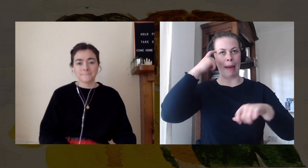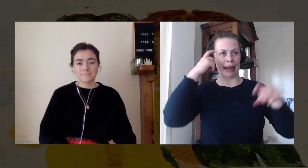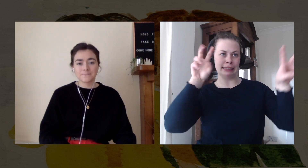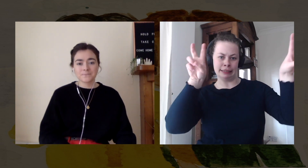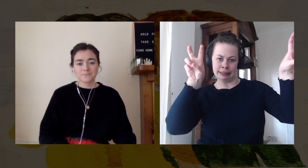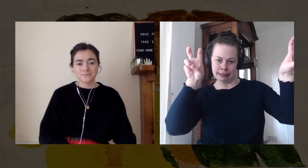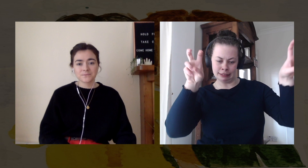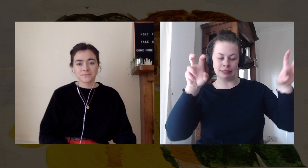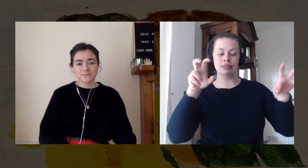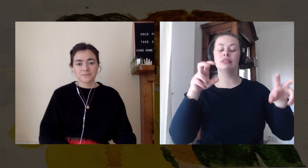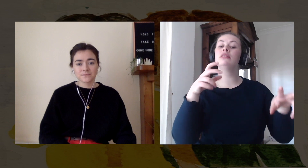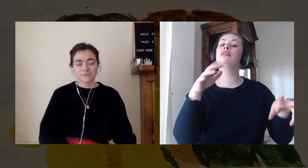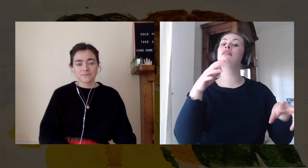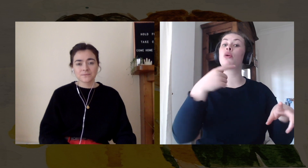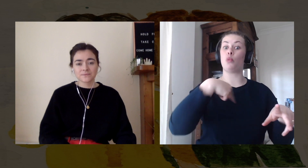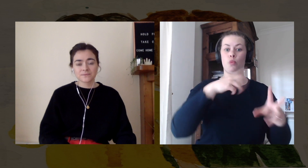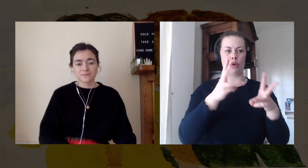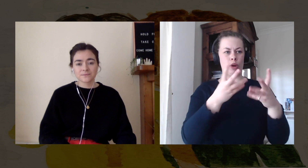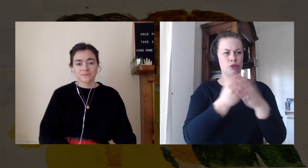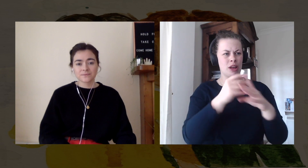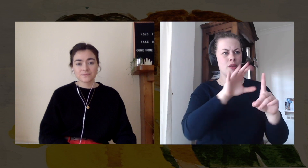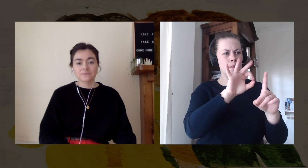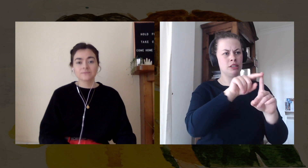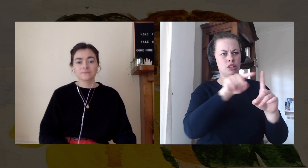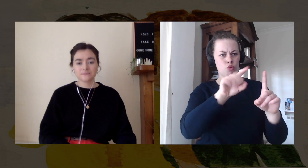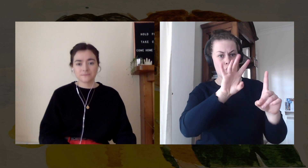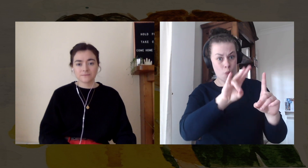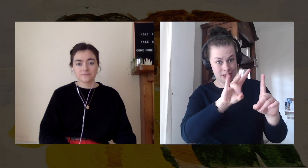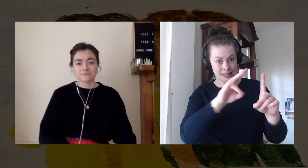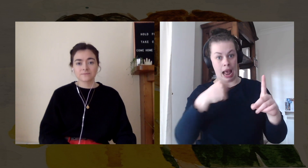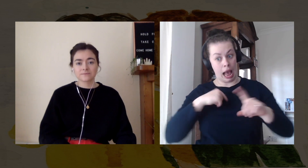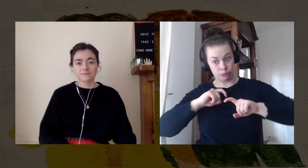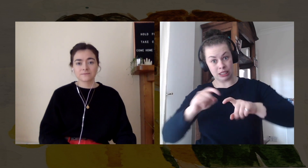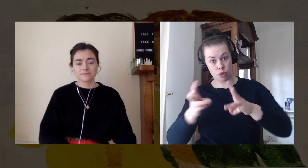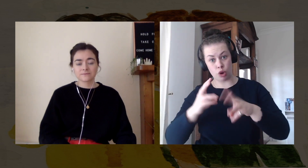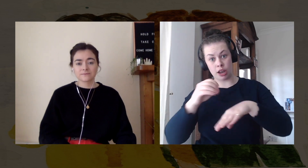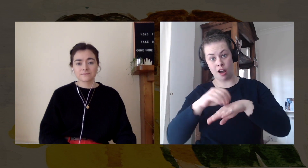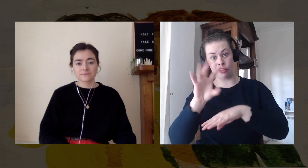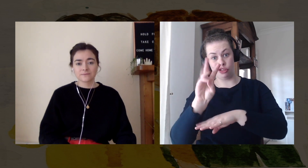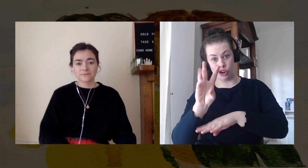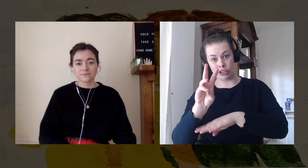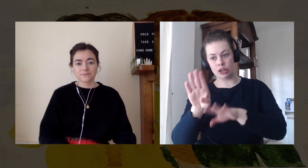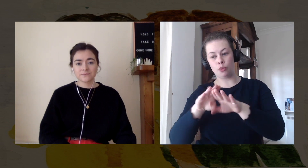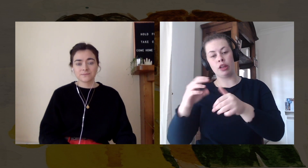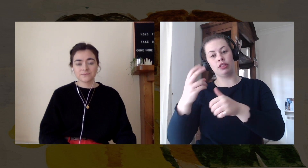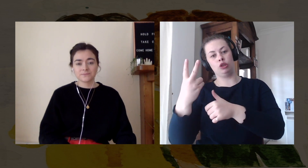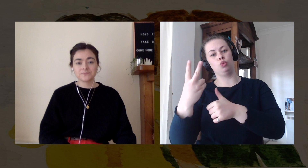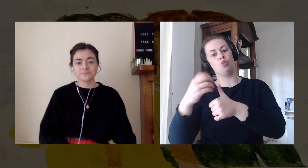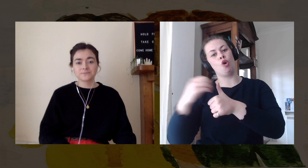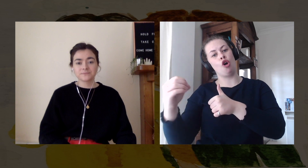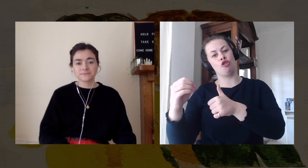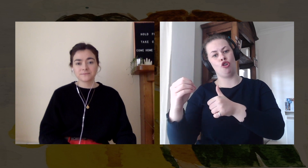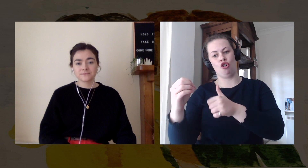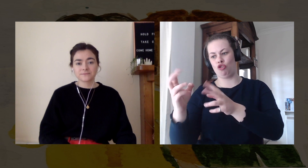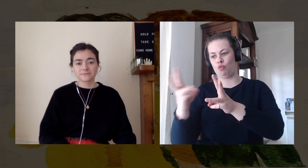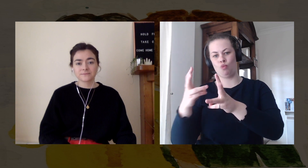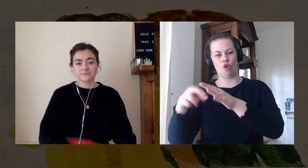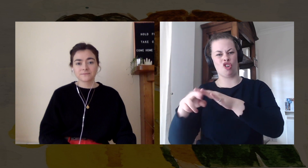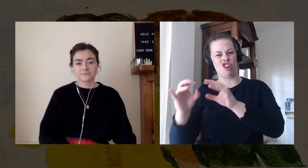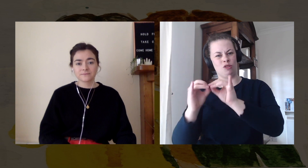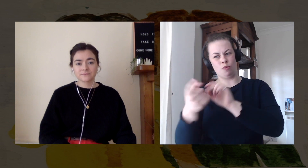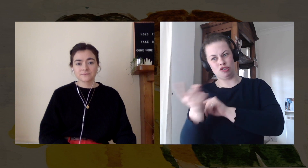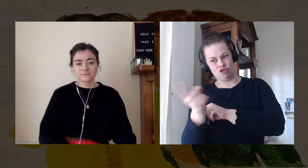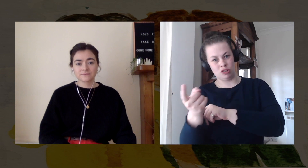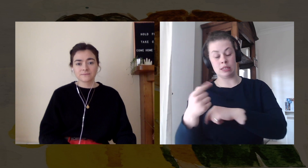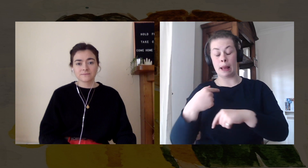Monday through Wednesday. Yeah. Thursday I was working with 2 other colleagues, and my back kicked out so bad that